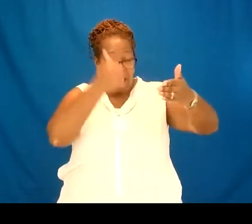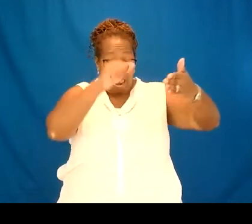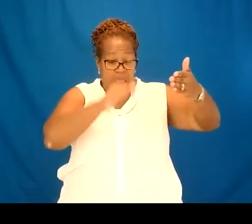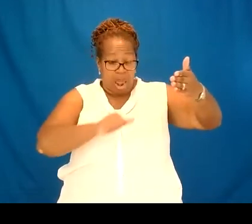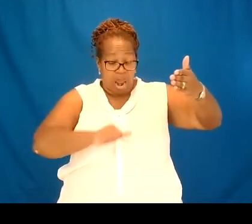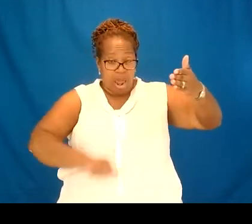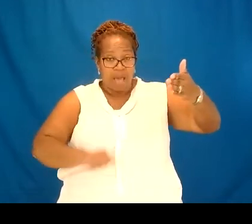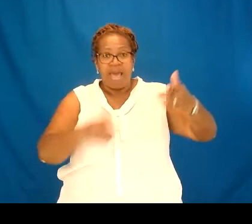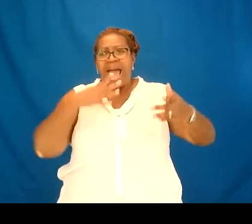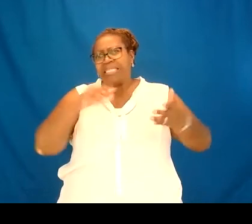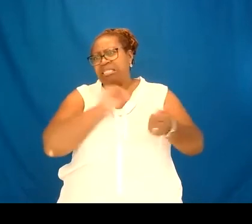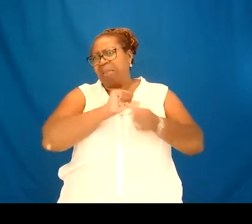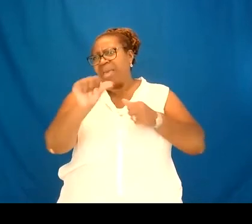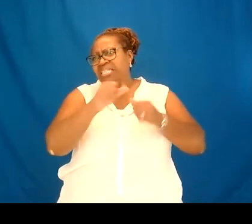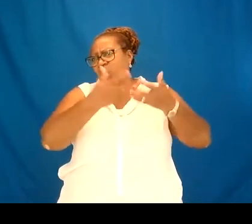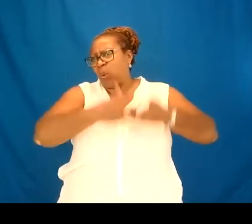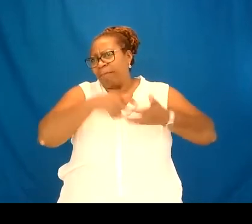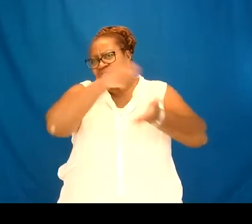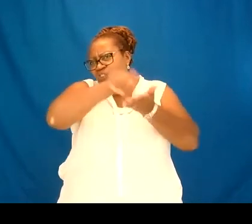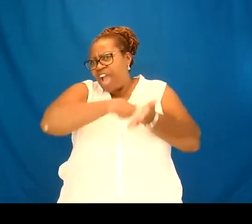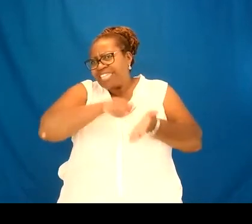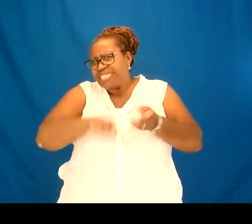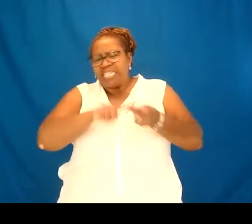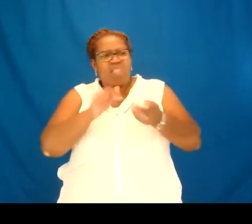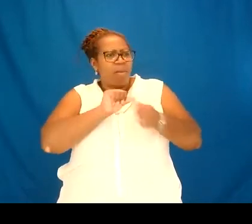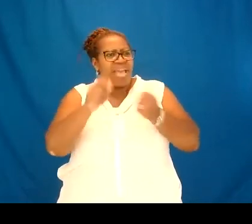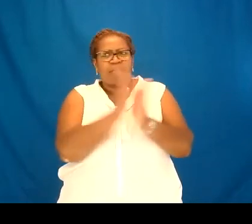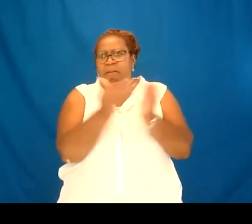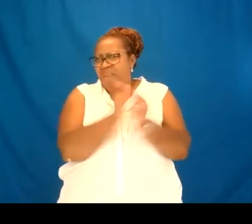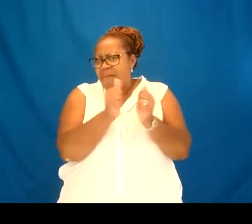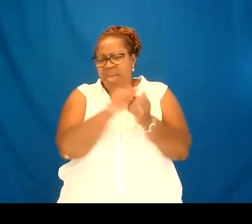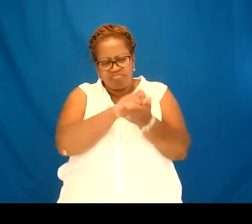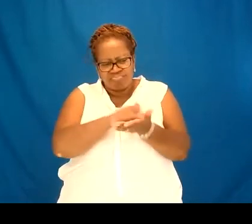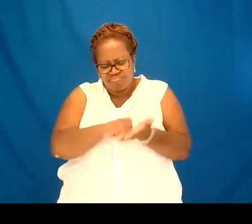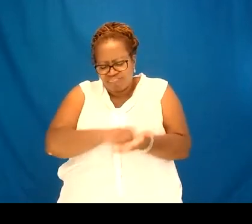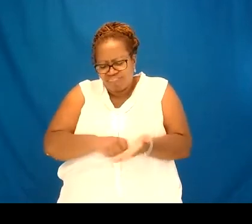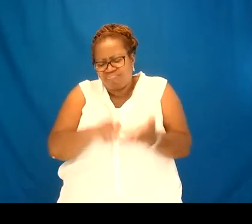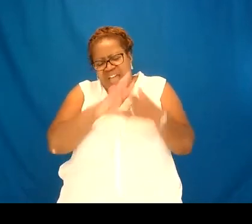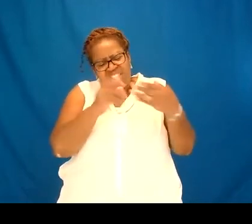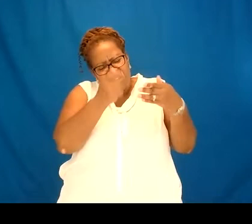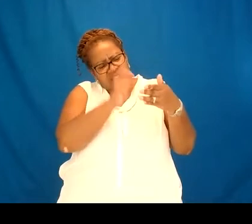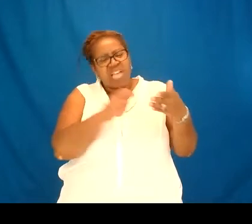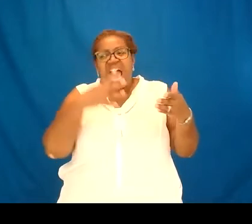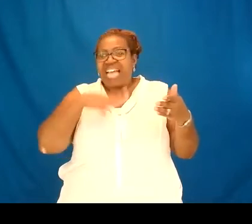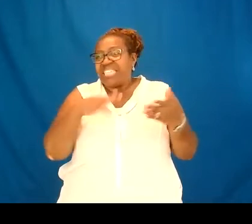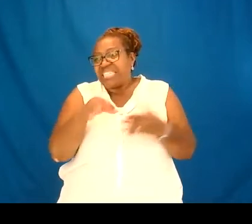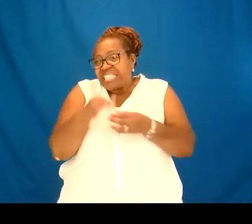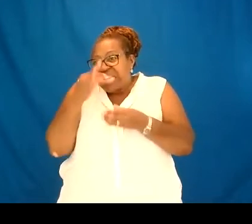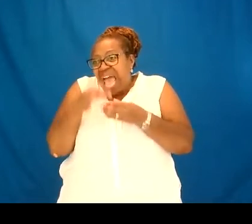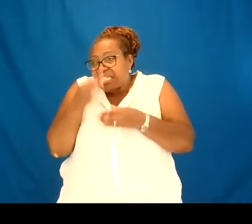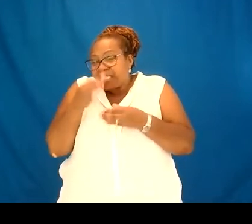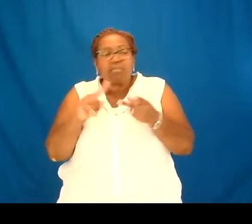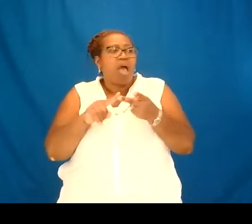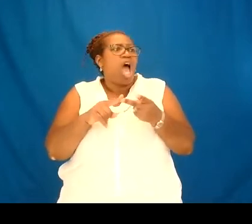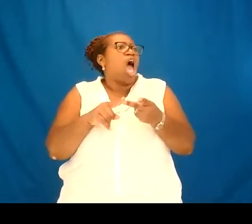need the best stationery, the best notebooks, fancy pens, everything. I would need snacks and drinks to make